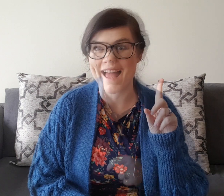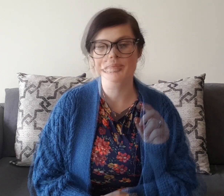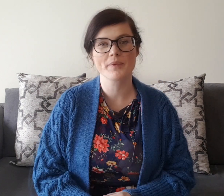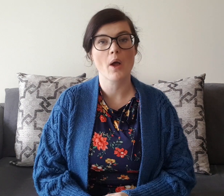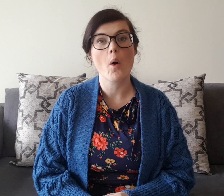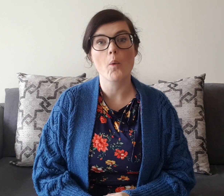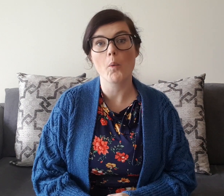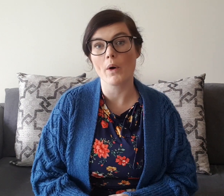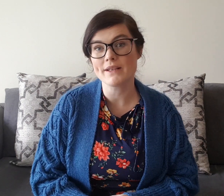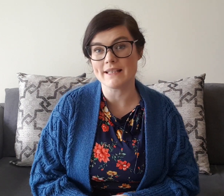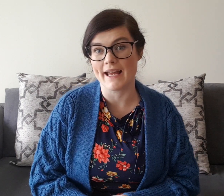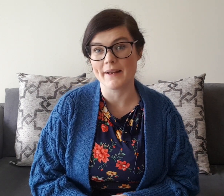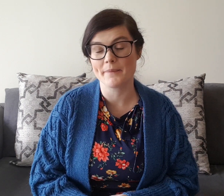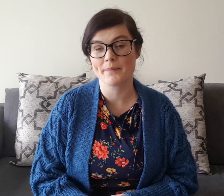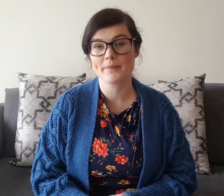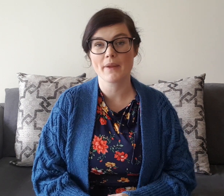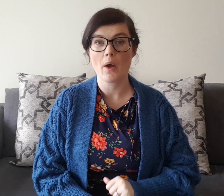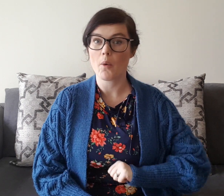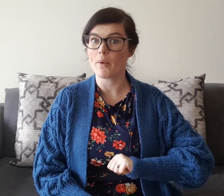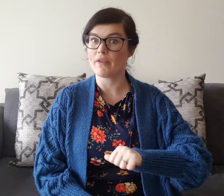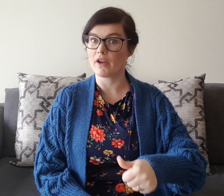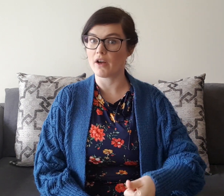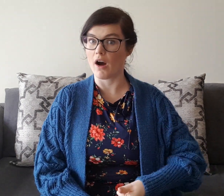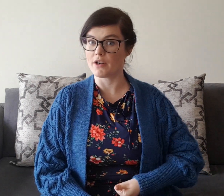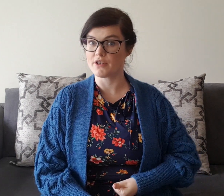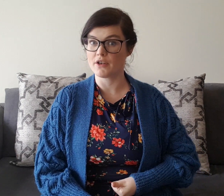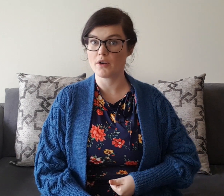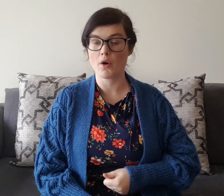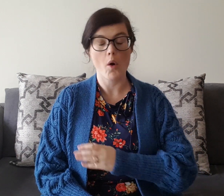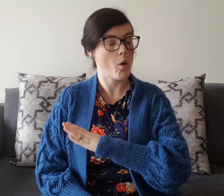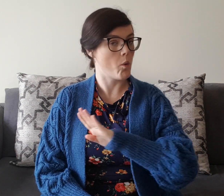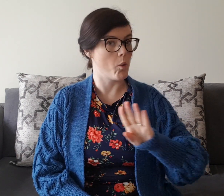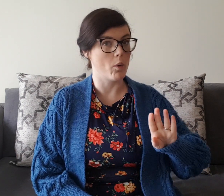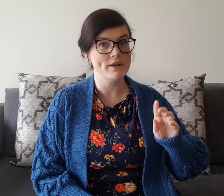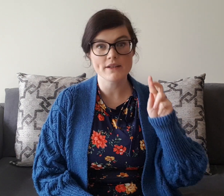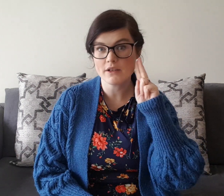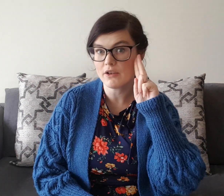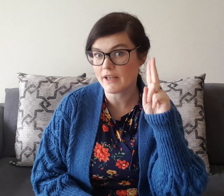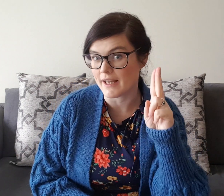plan. One day, when the gardener wasn't looking,